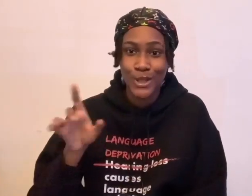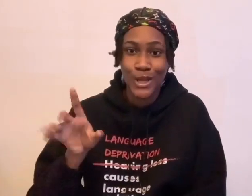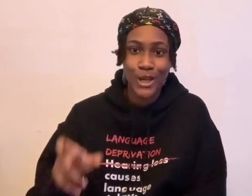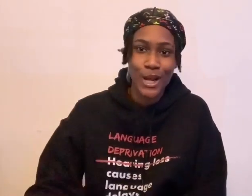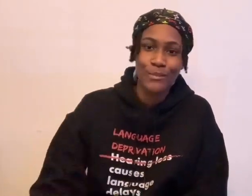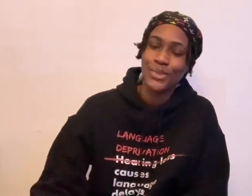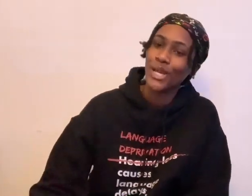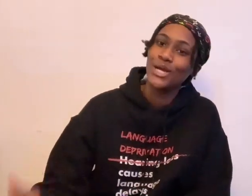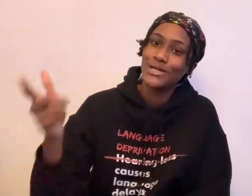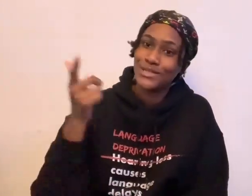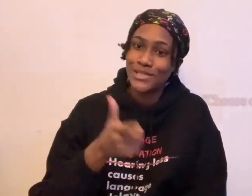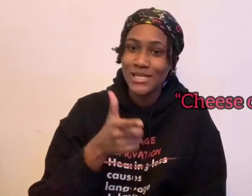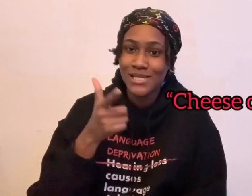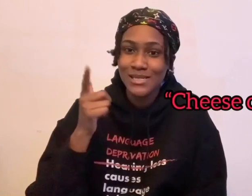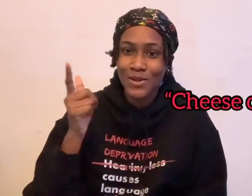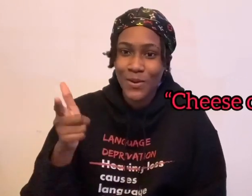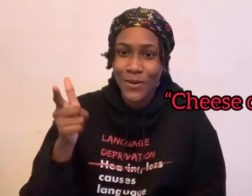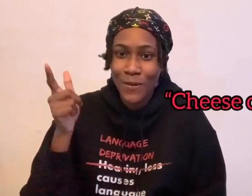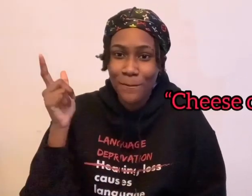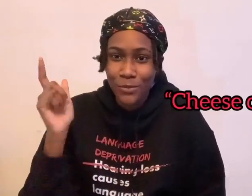da. Cheese on bread.